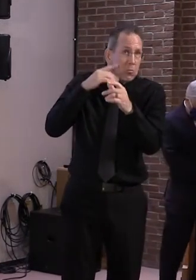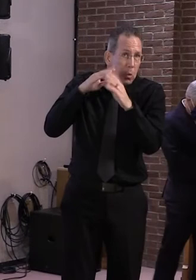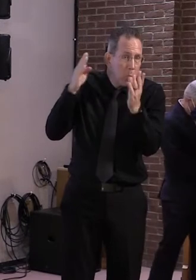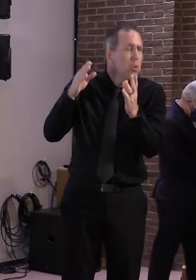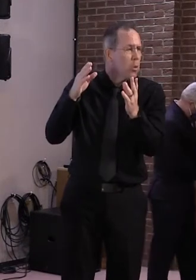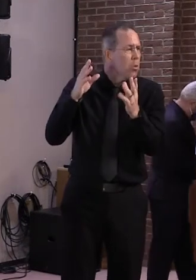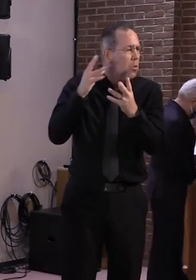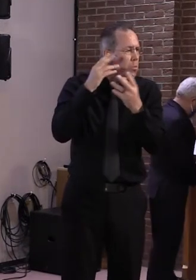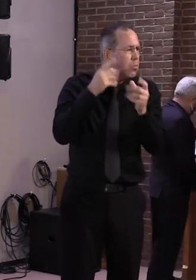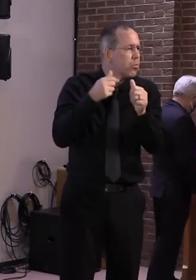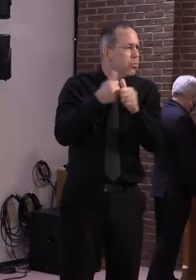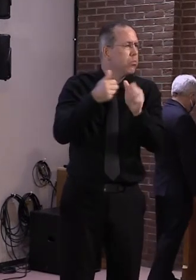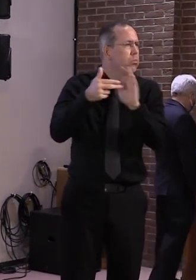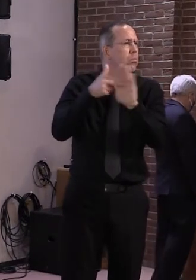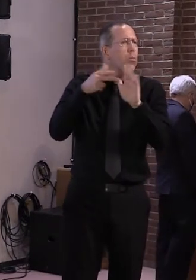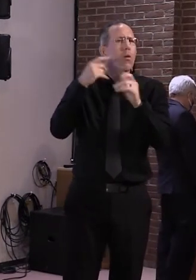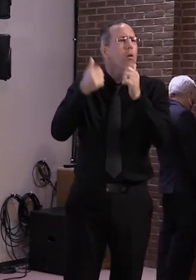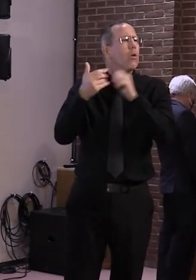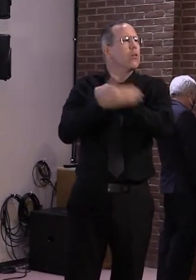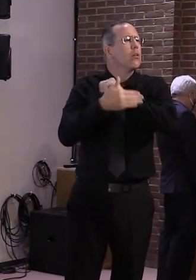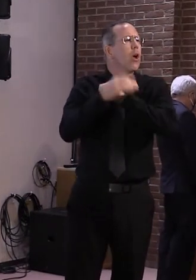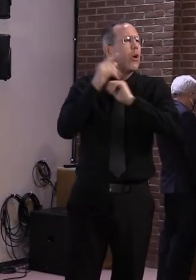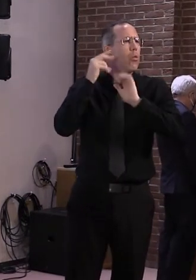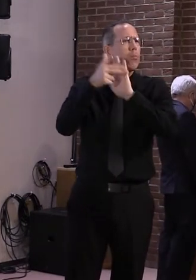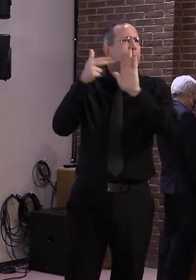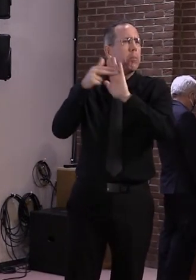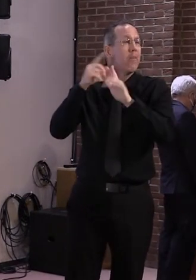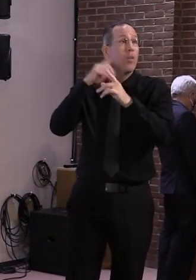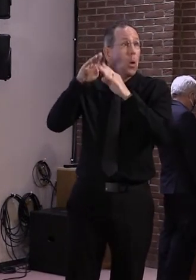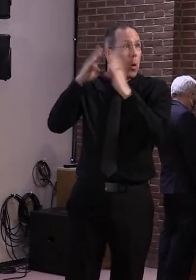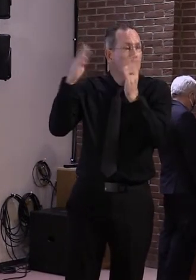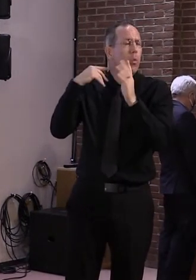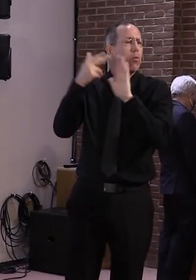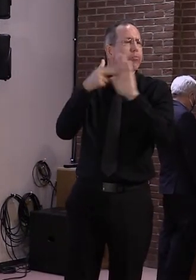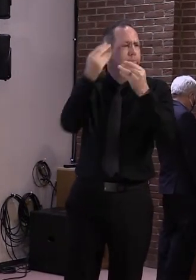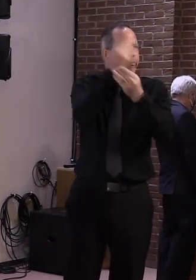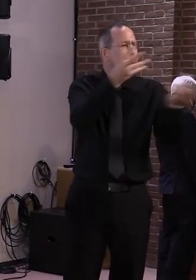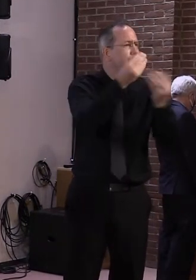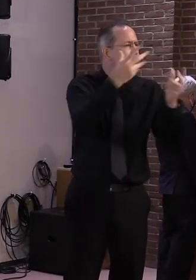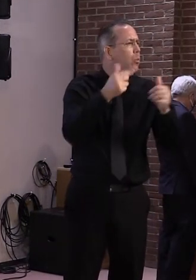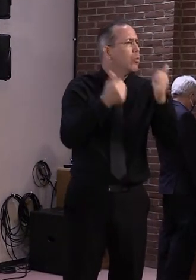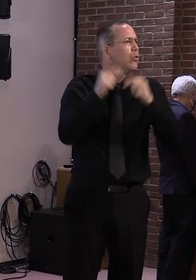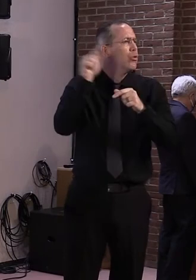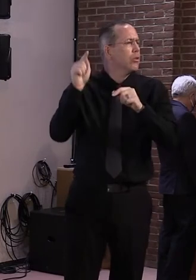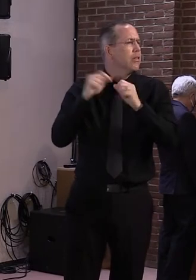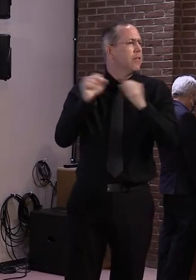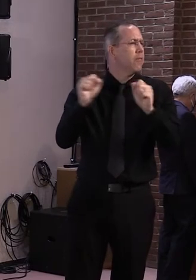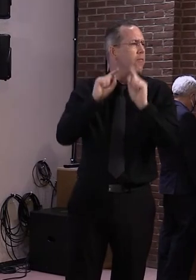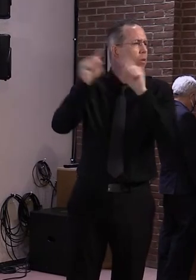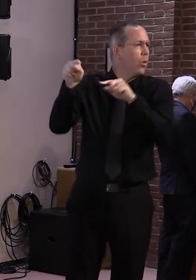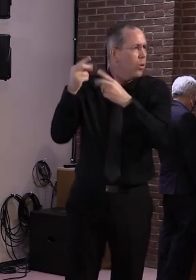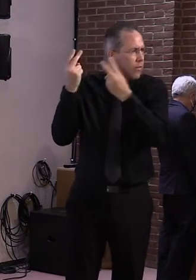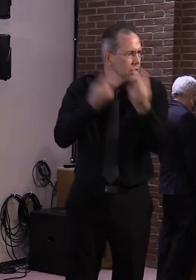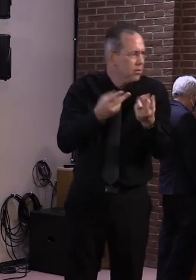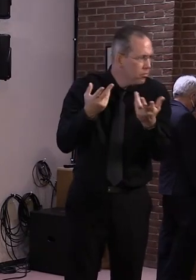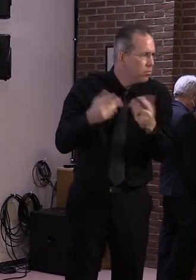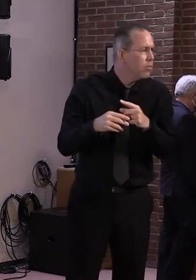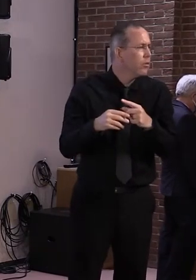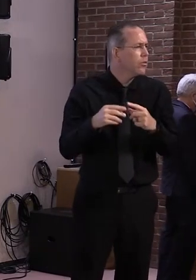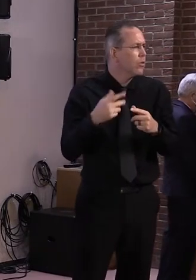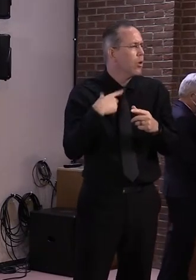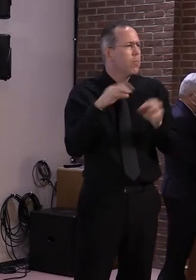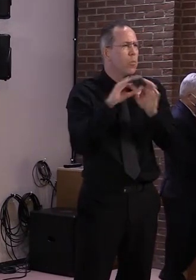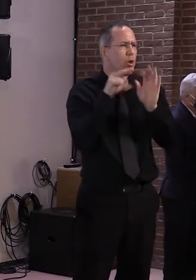them counties there or their ridings or what they are, but whatever designation they have, we want to use the